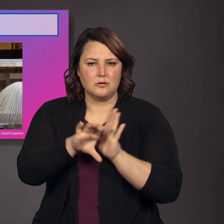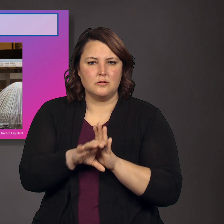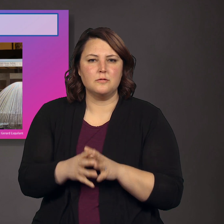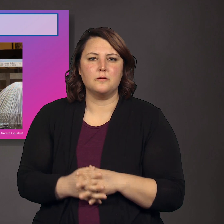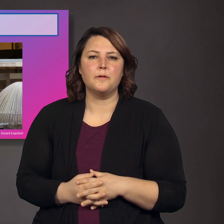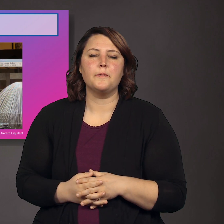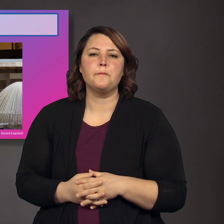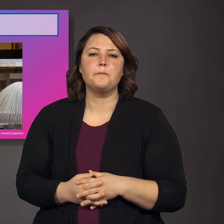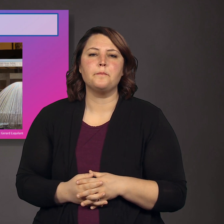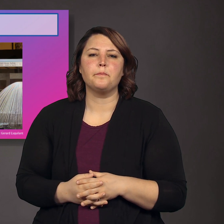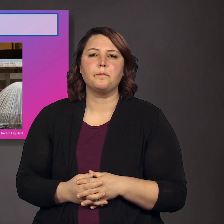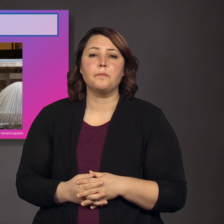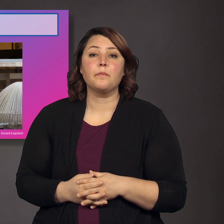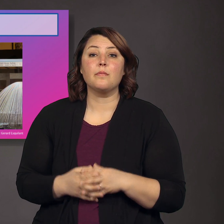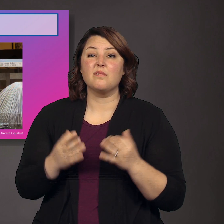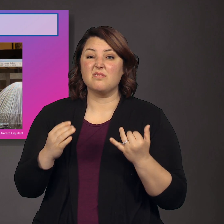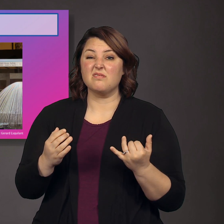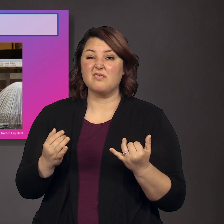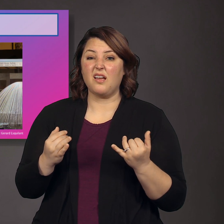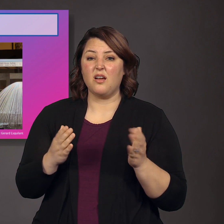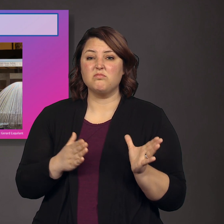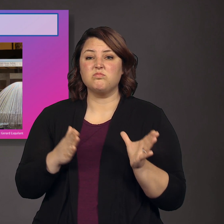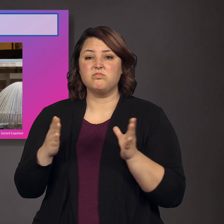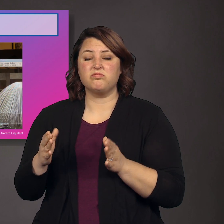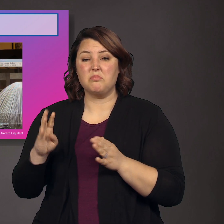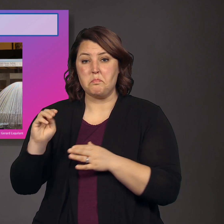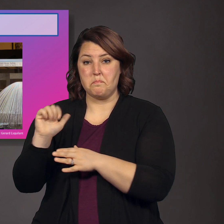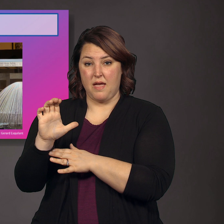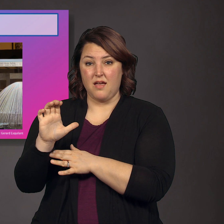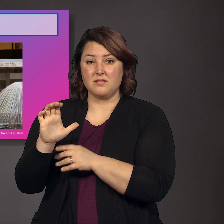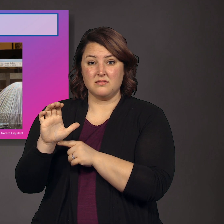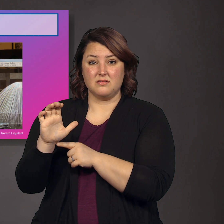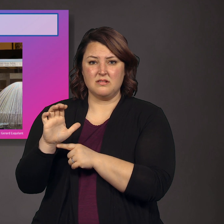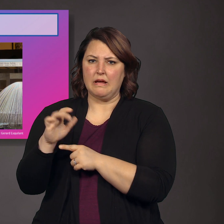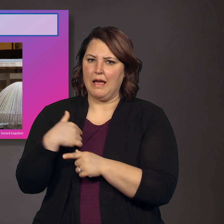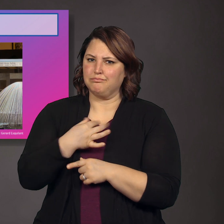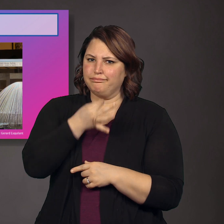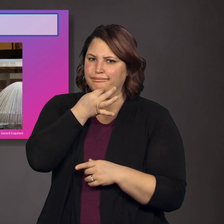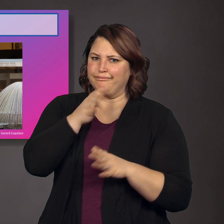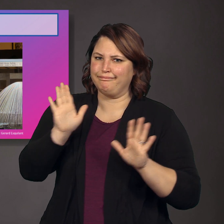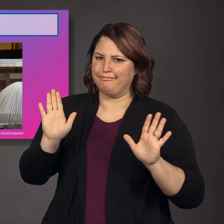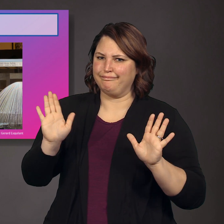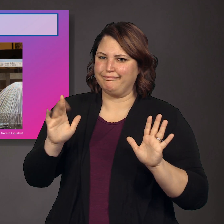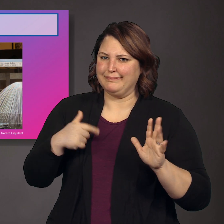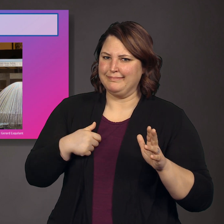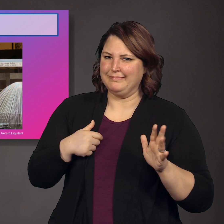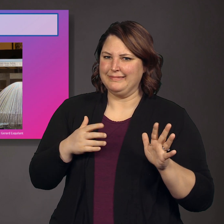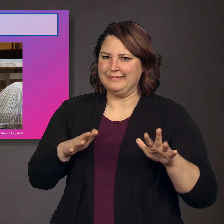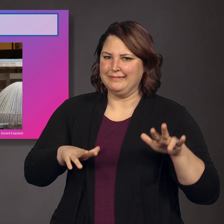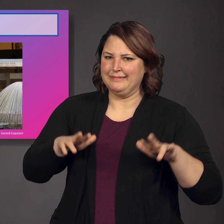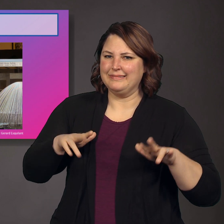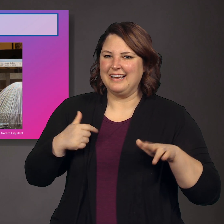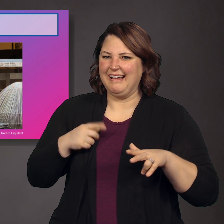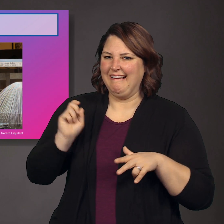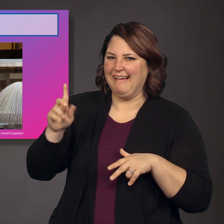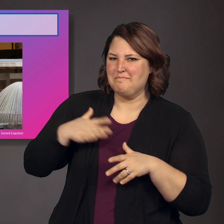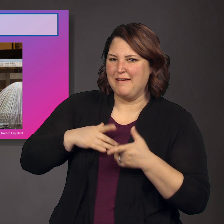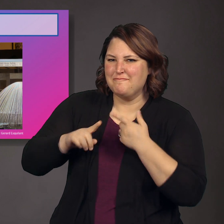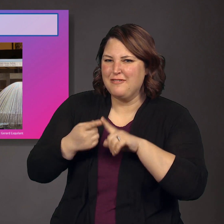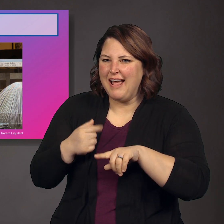Now, when it comes to using a Macintosh, I'm not an expert, so I had to ask a friend who took some of these pictures for